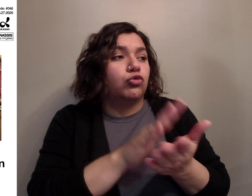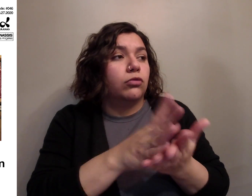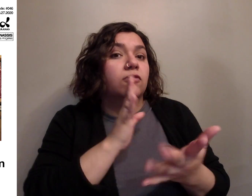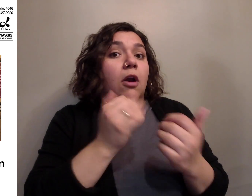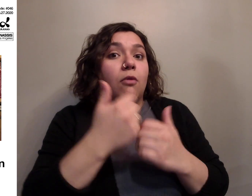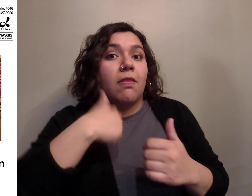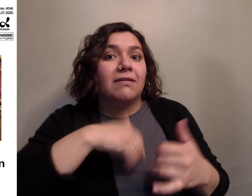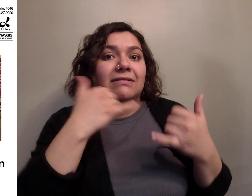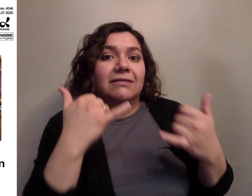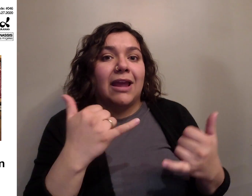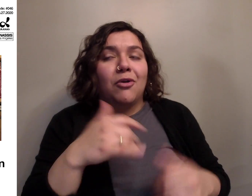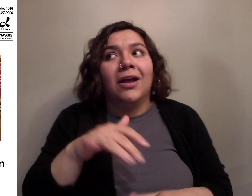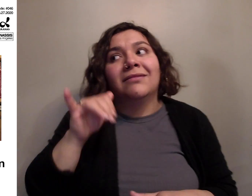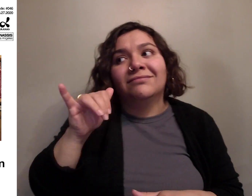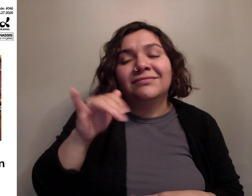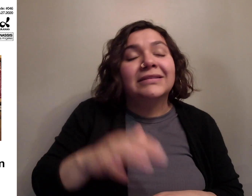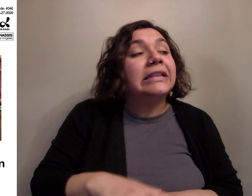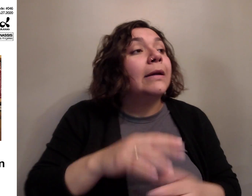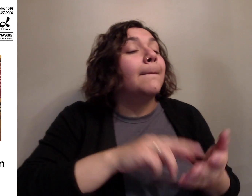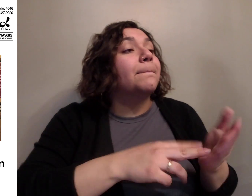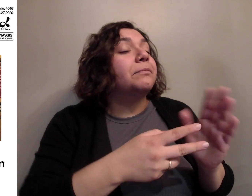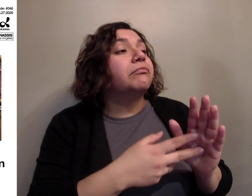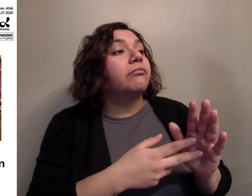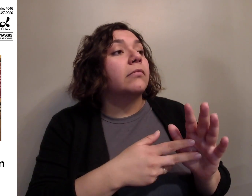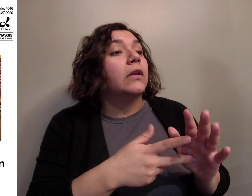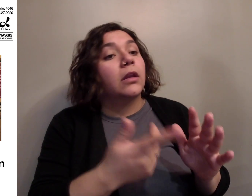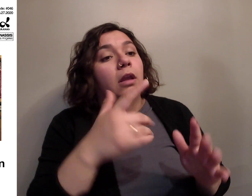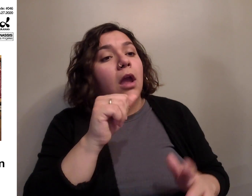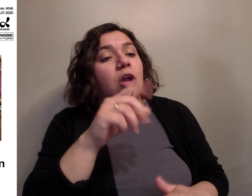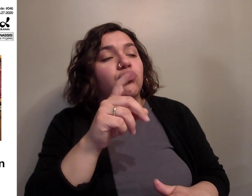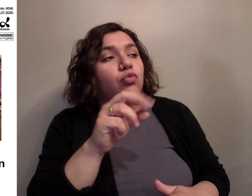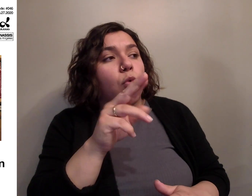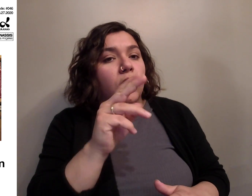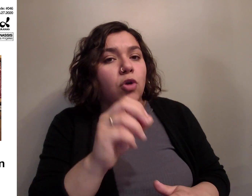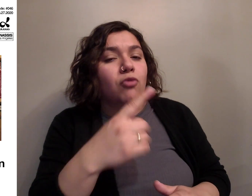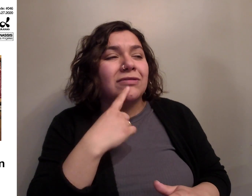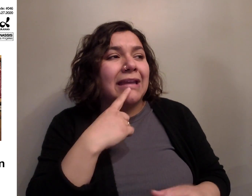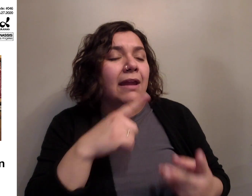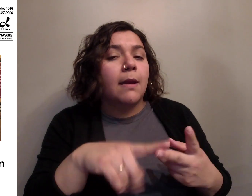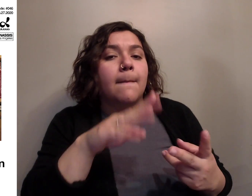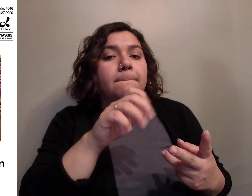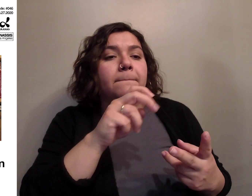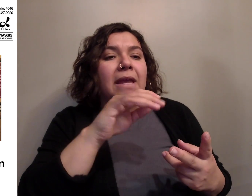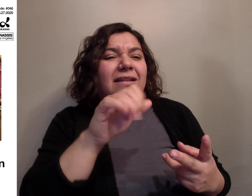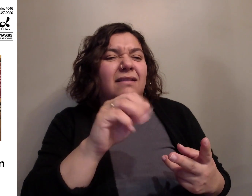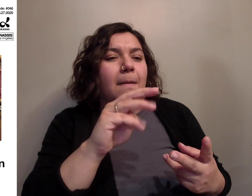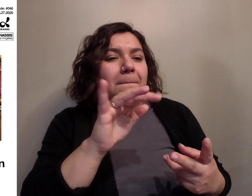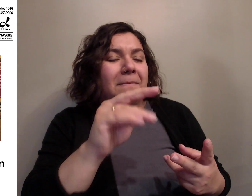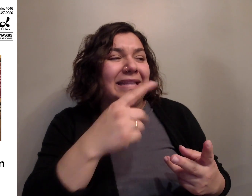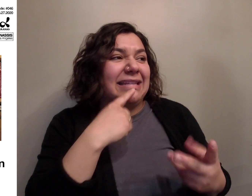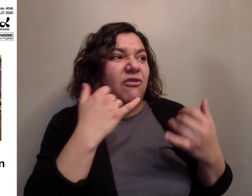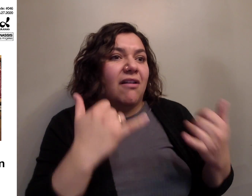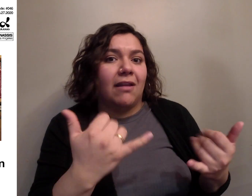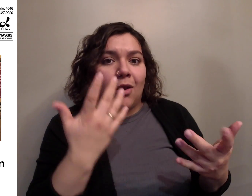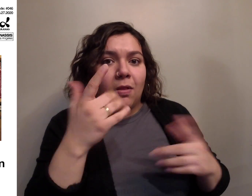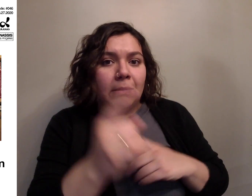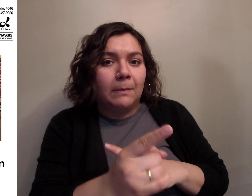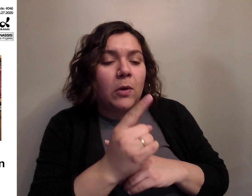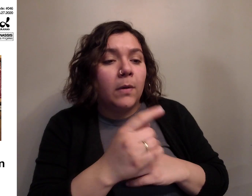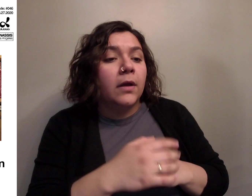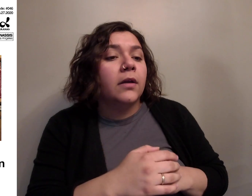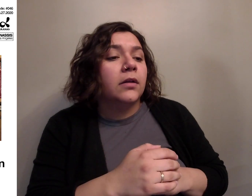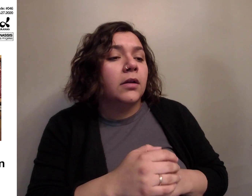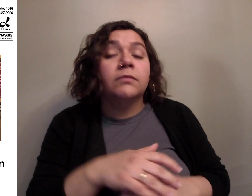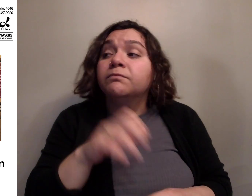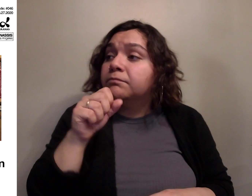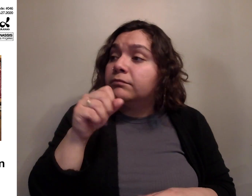School to talk with us now. What would Adorno say? What would Benjamin say? What would others say